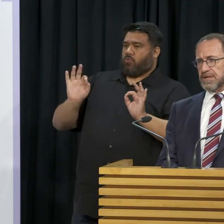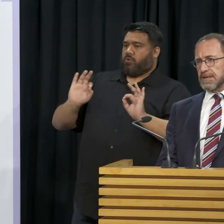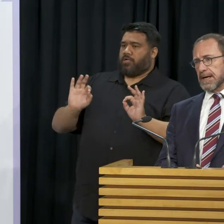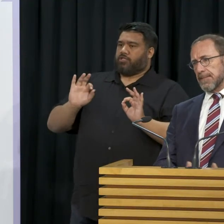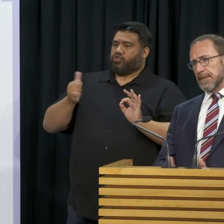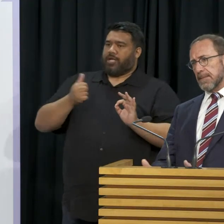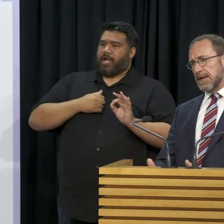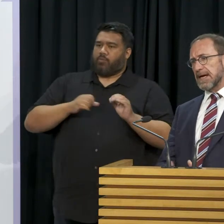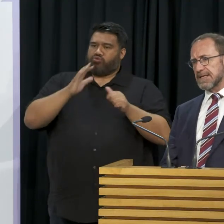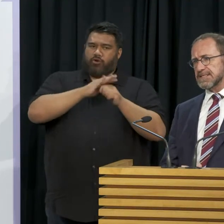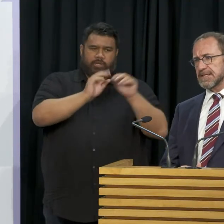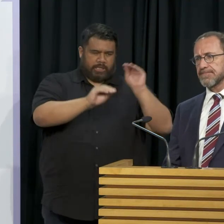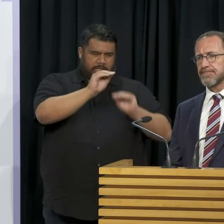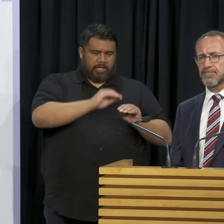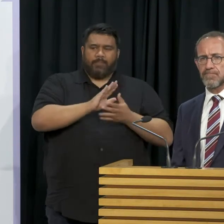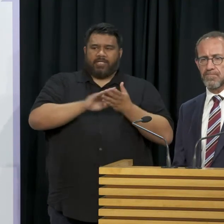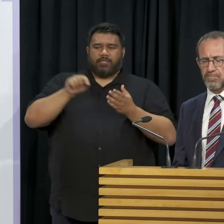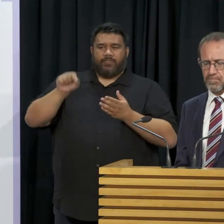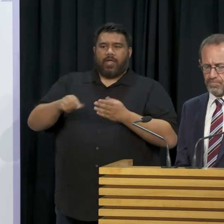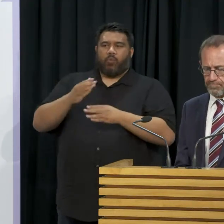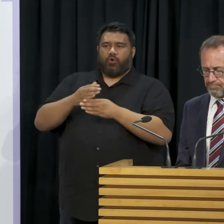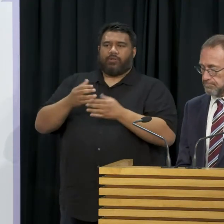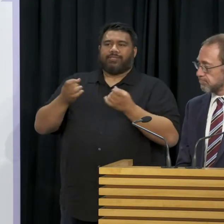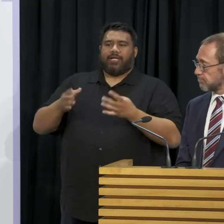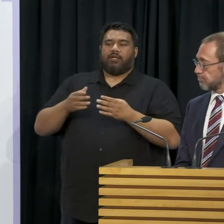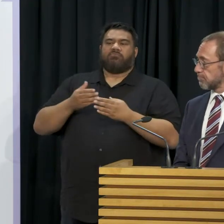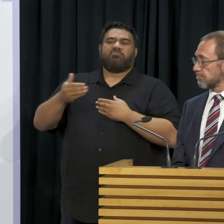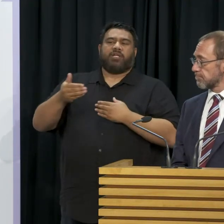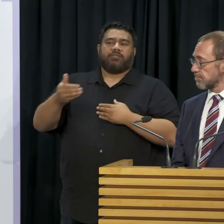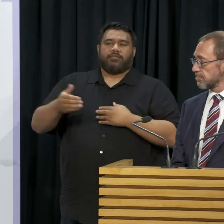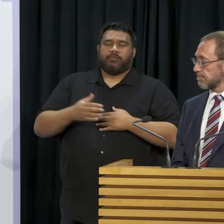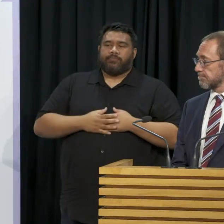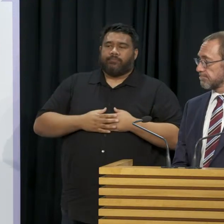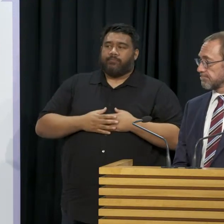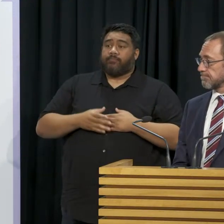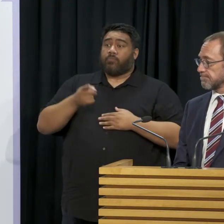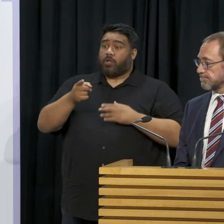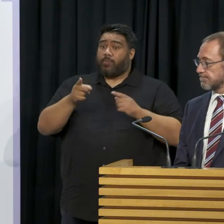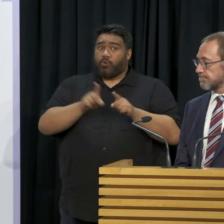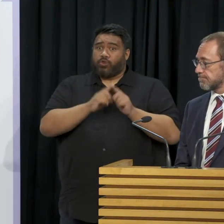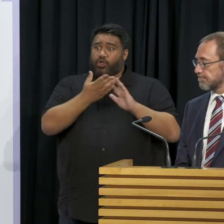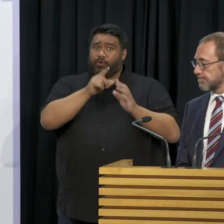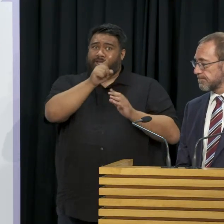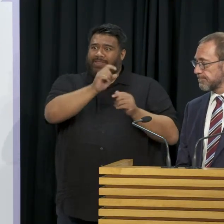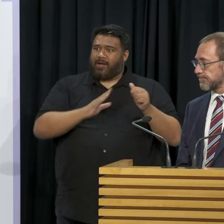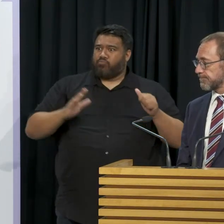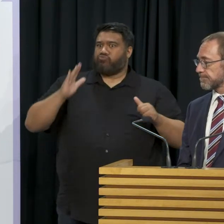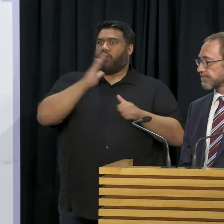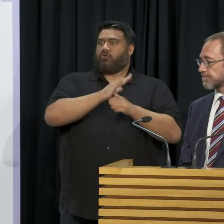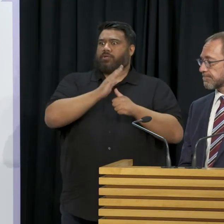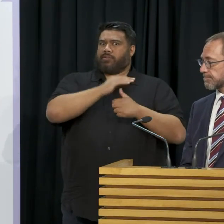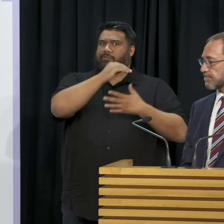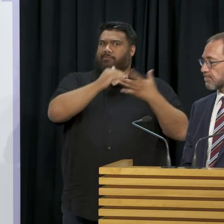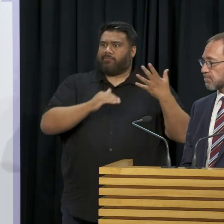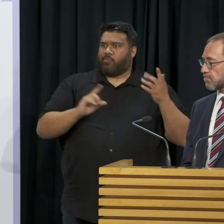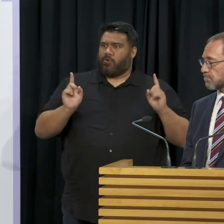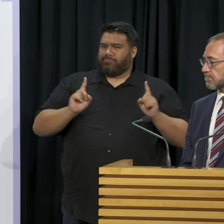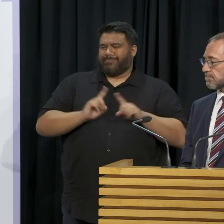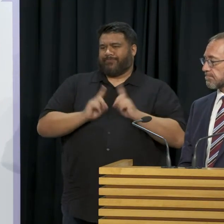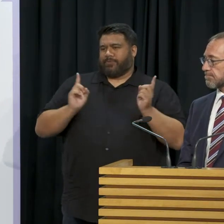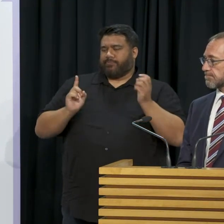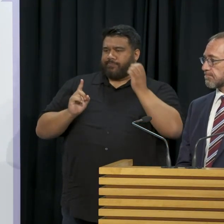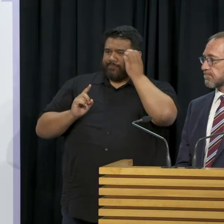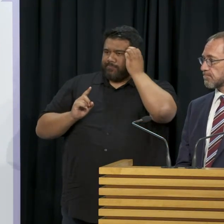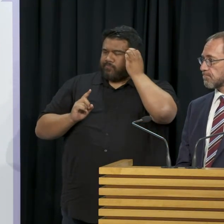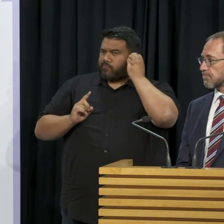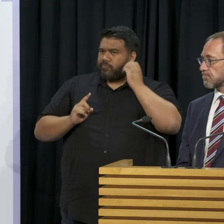of priority. It'll be later this year. And in fact, from the community, I mean, their order of priority, of course, are some of the things I listed up front, but also, having